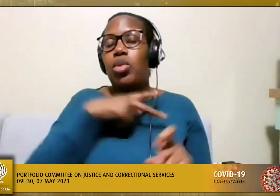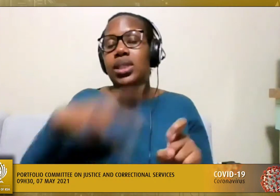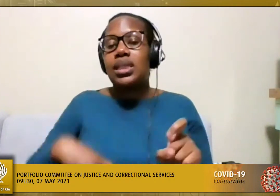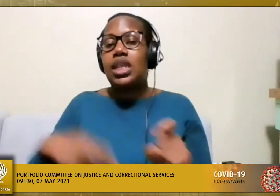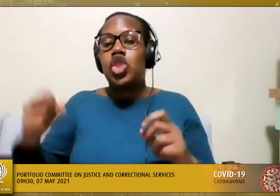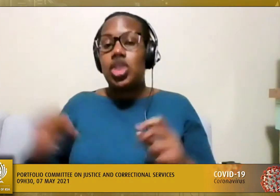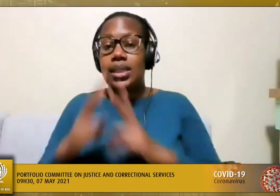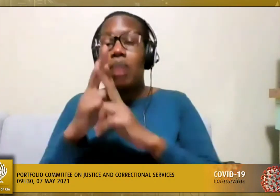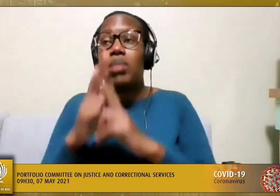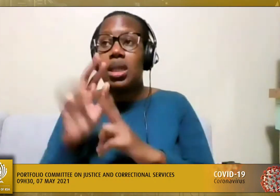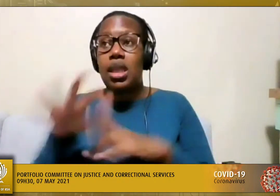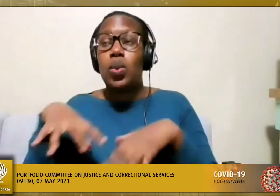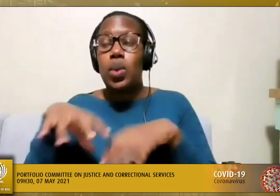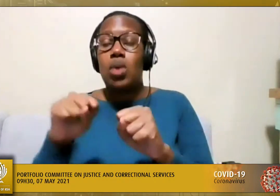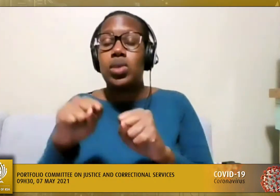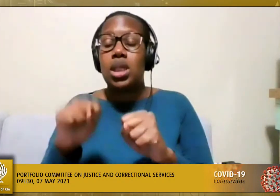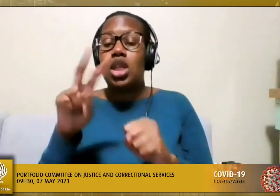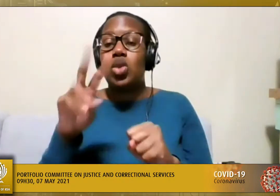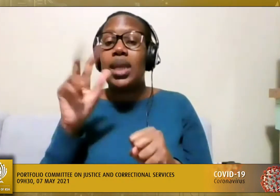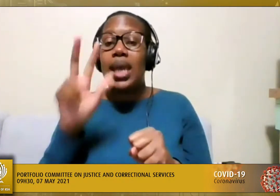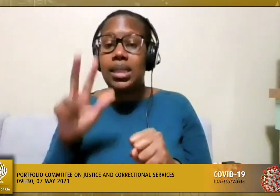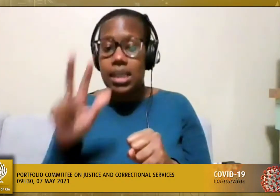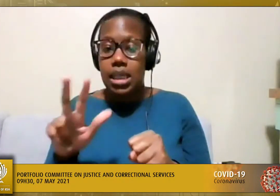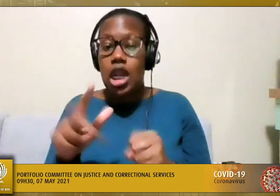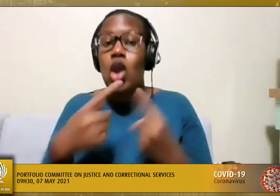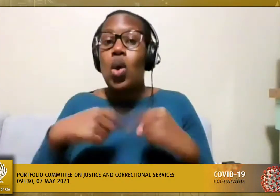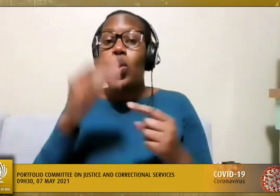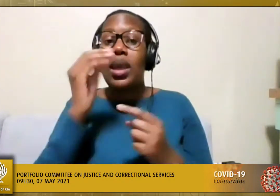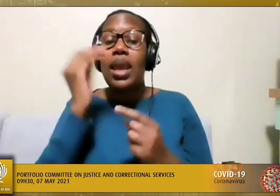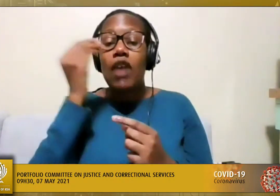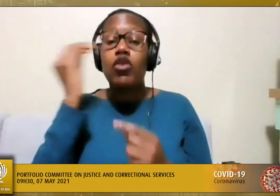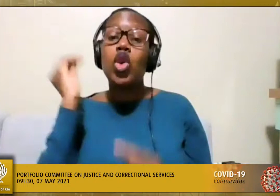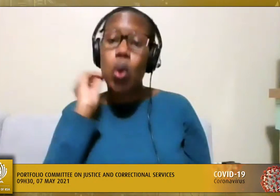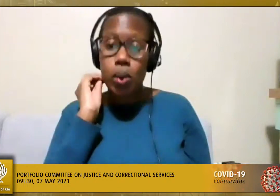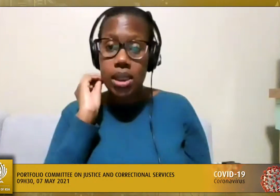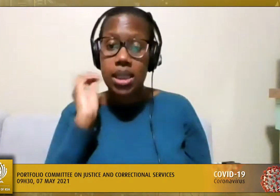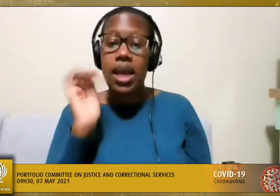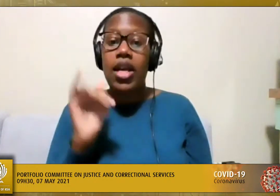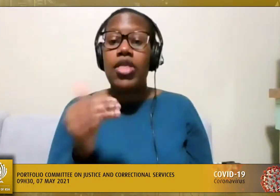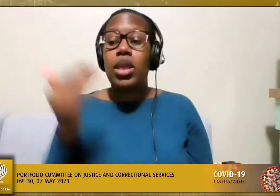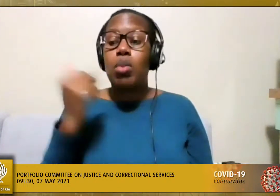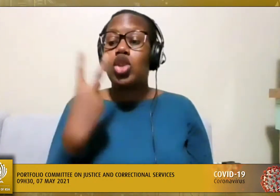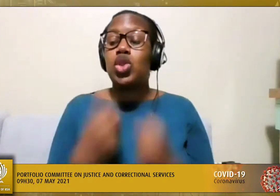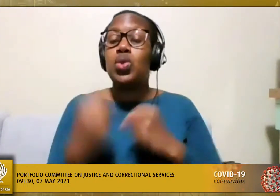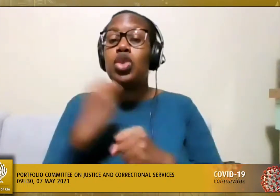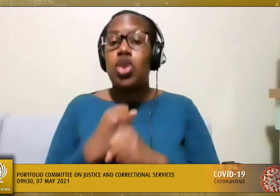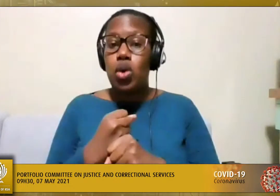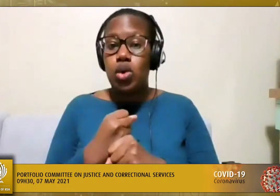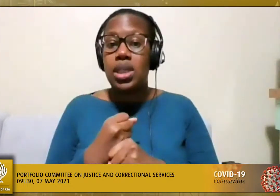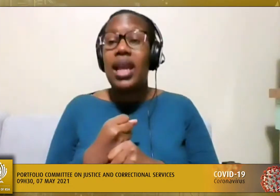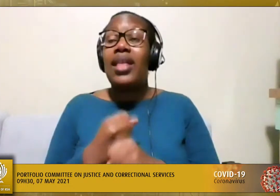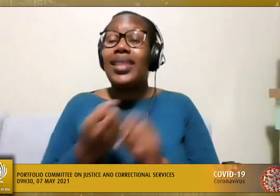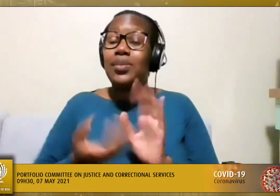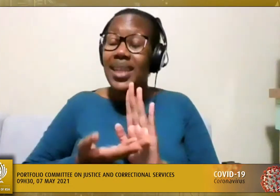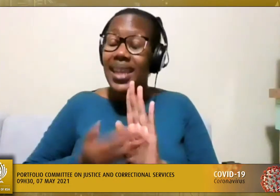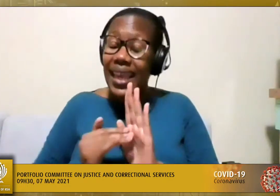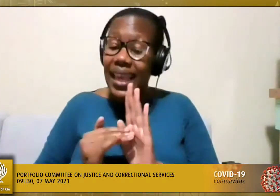which we had in 2018 we've noted that there was in the past two years a considerable increase